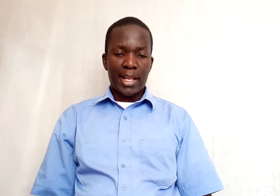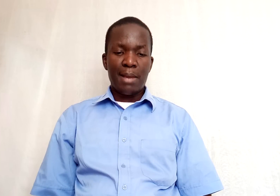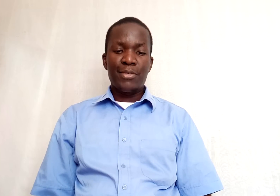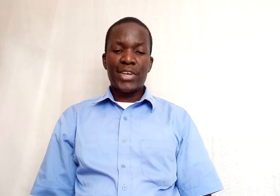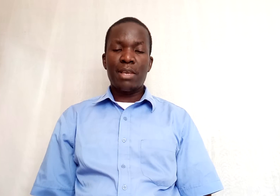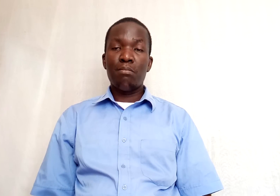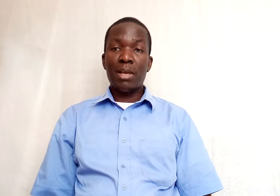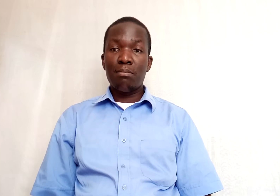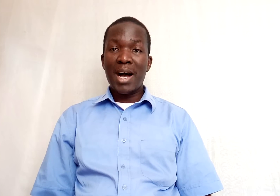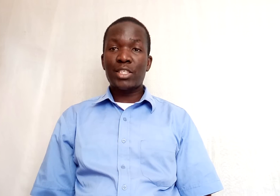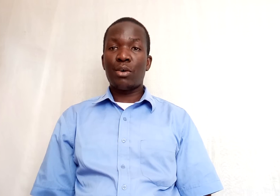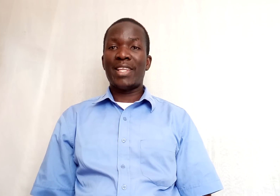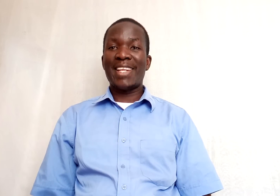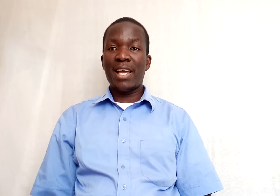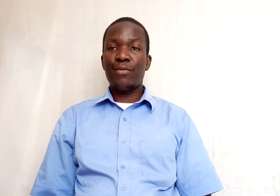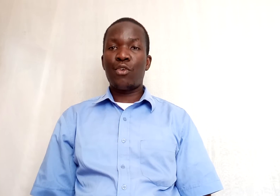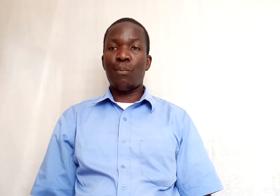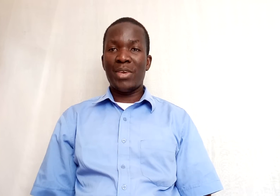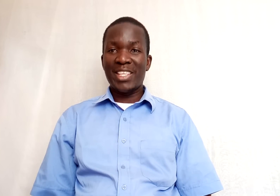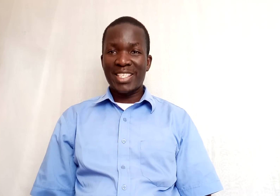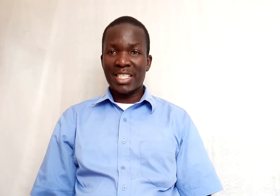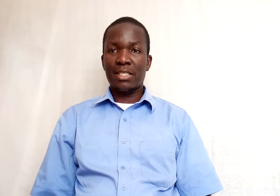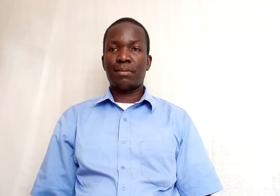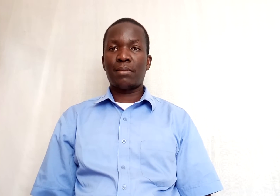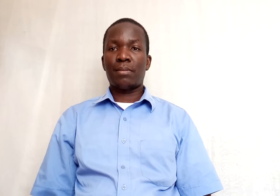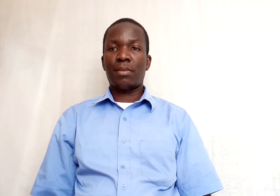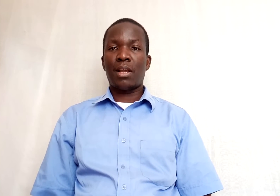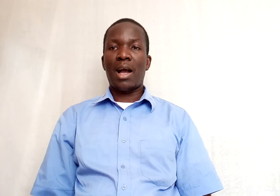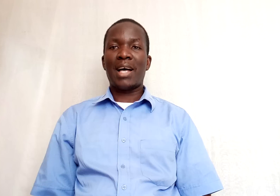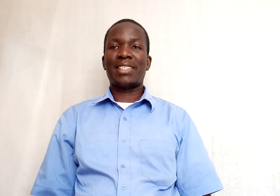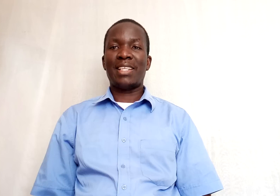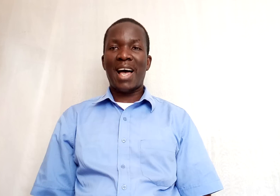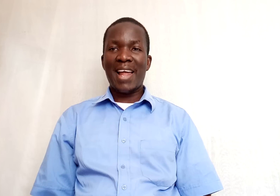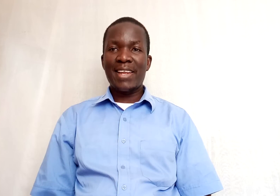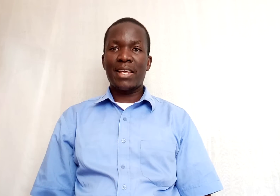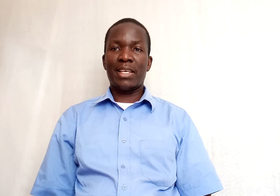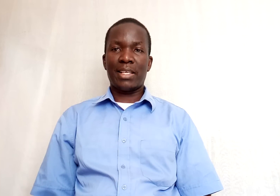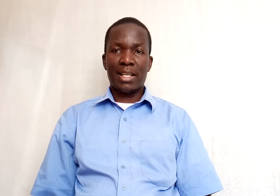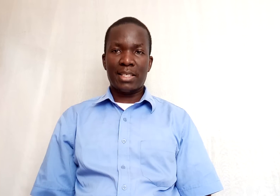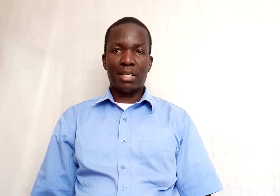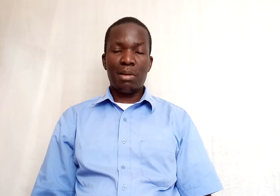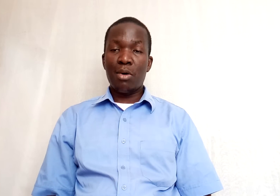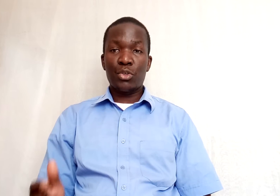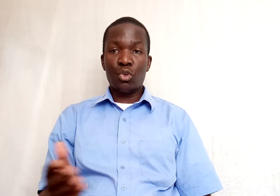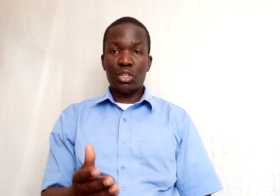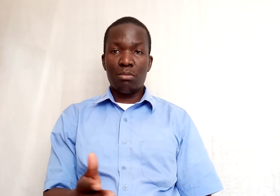Name 3 members of the deaf community as learned in class. Remember, we talked